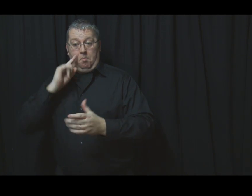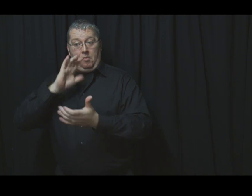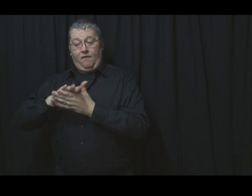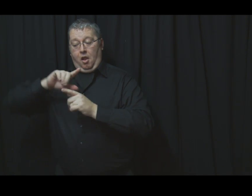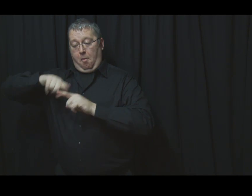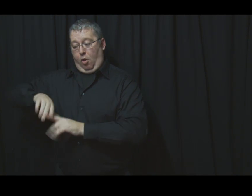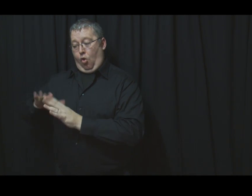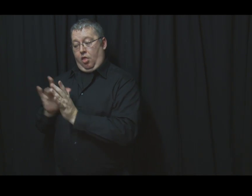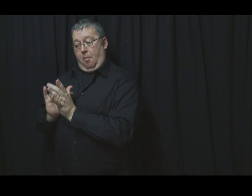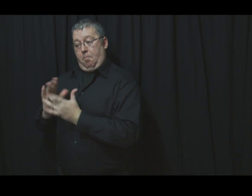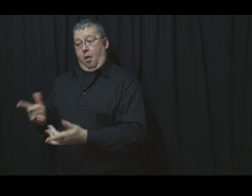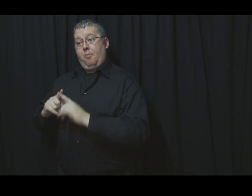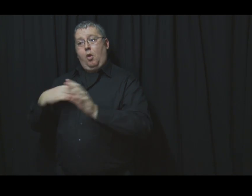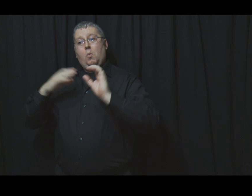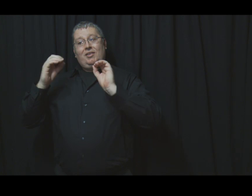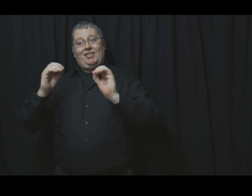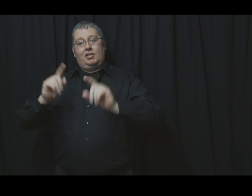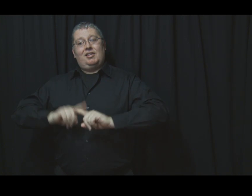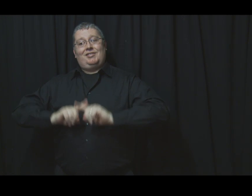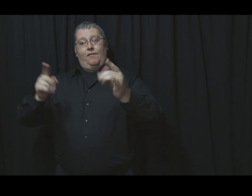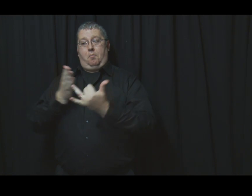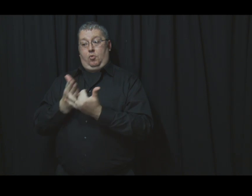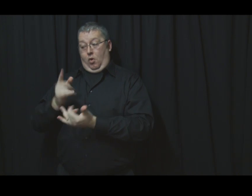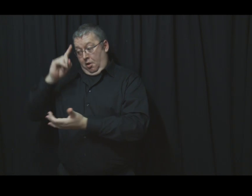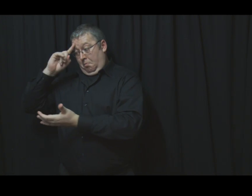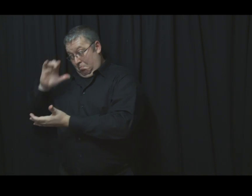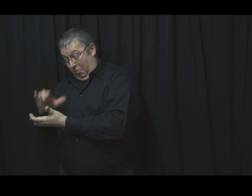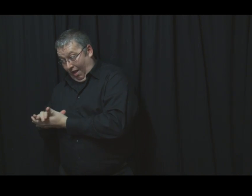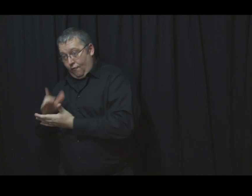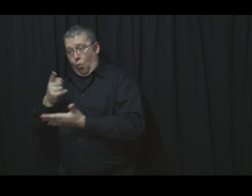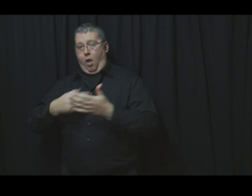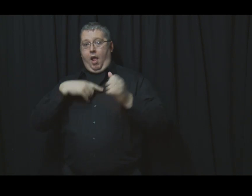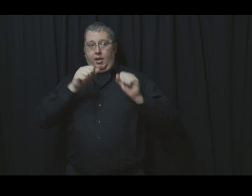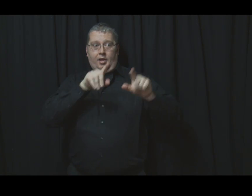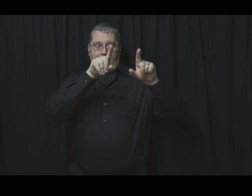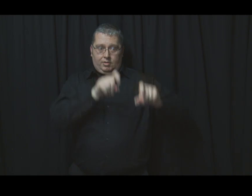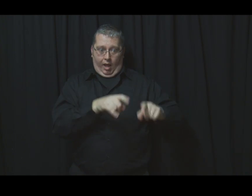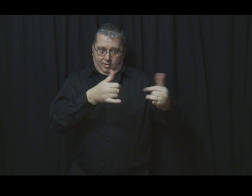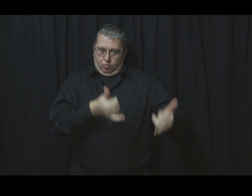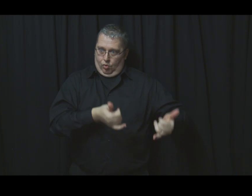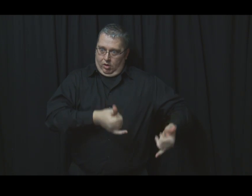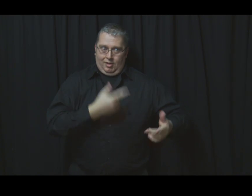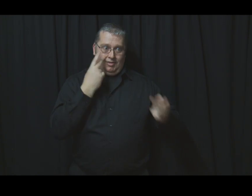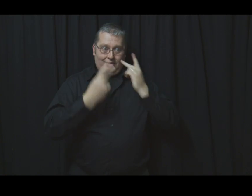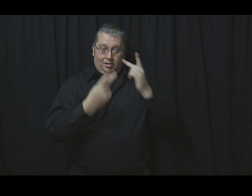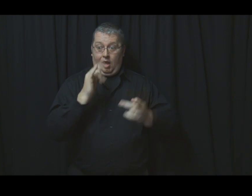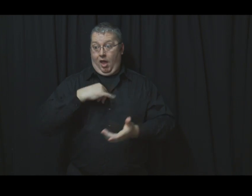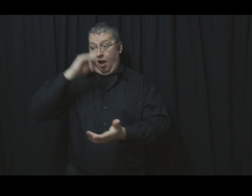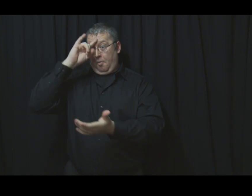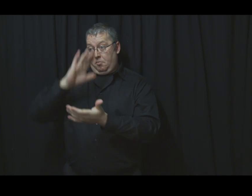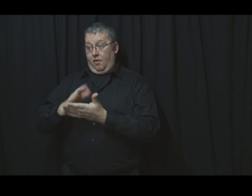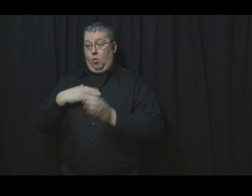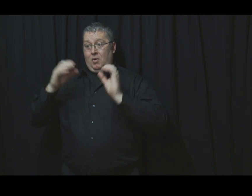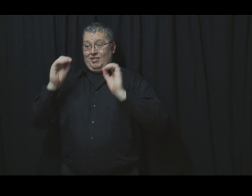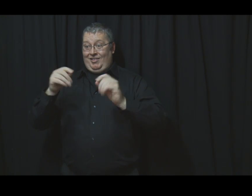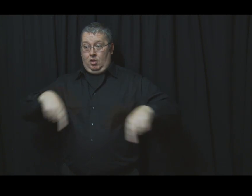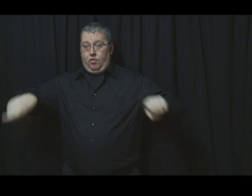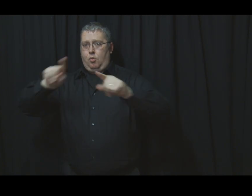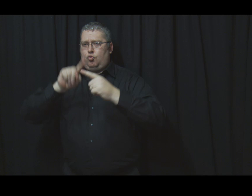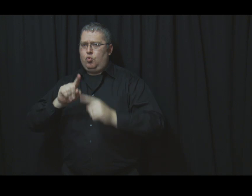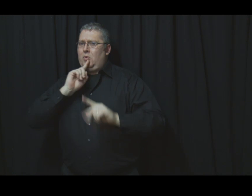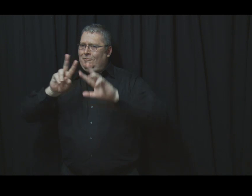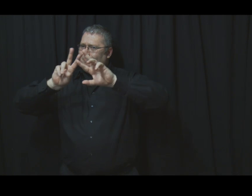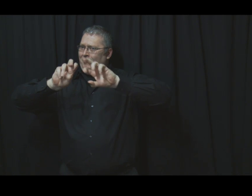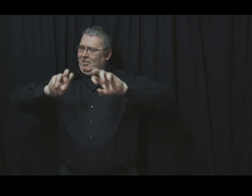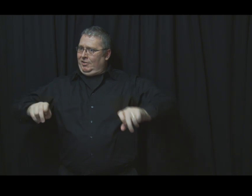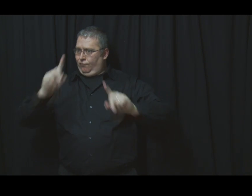people the difference between beliefs and what one can actually observe and experiment with in the present. I believe we're teaching people to think critically and to